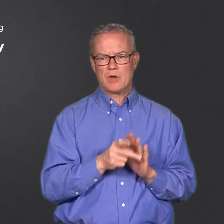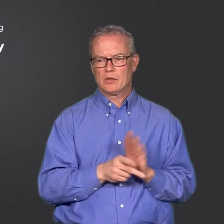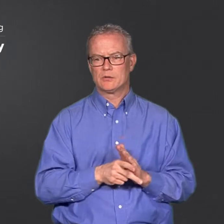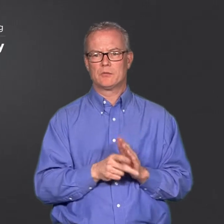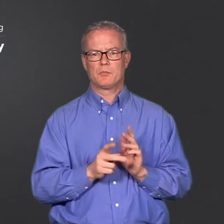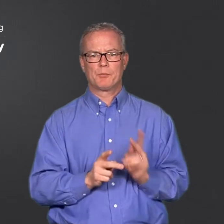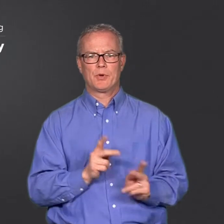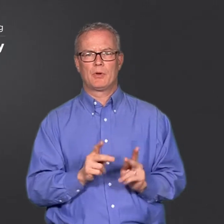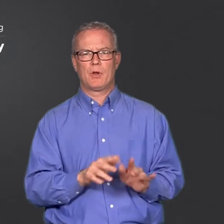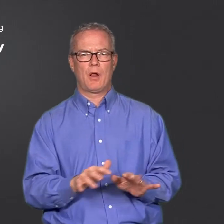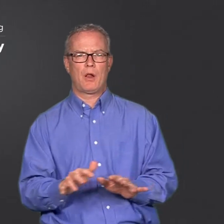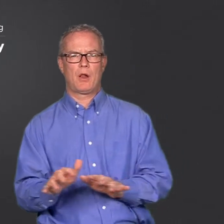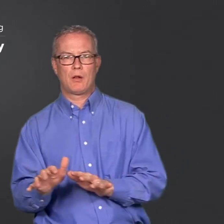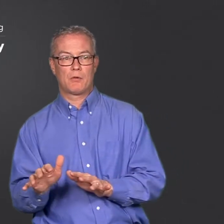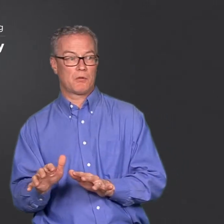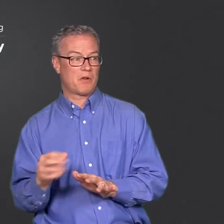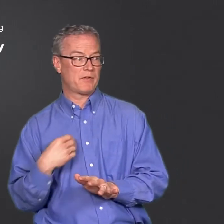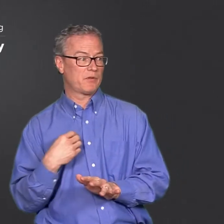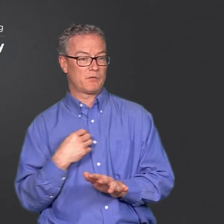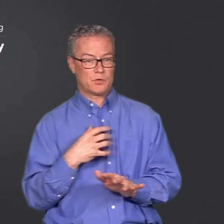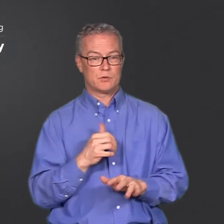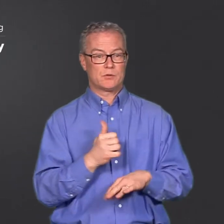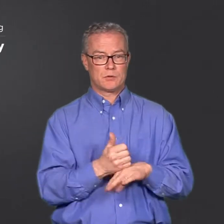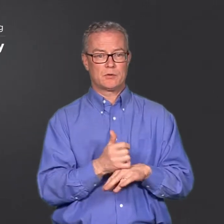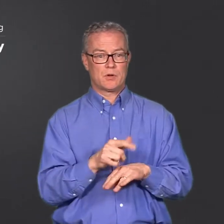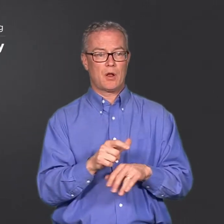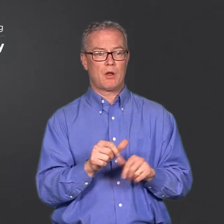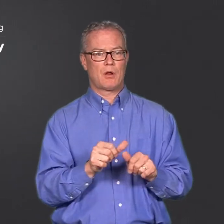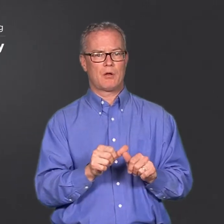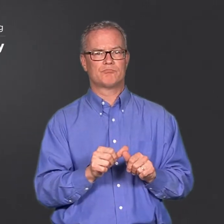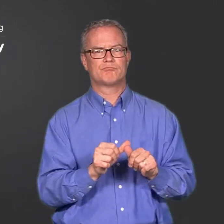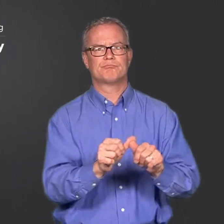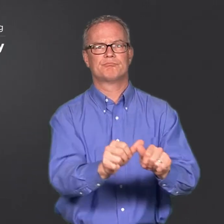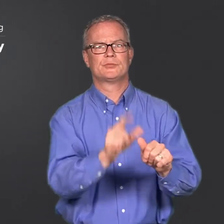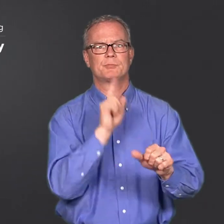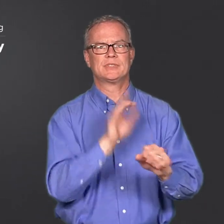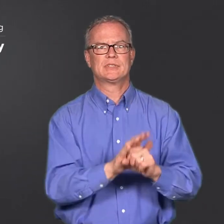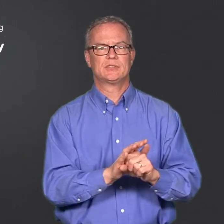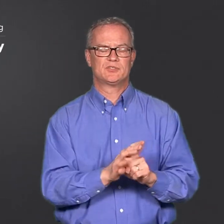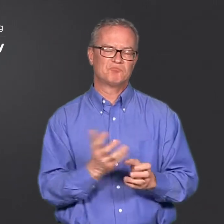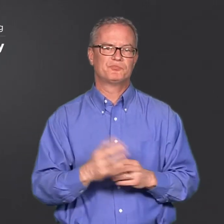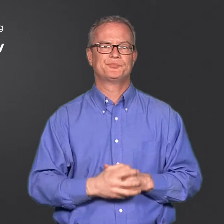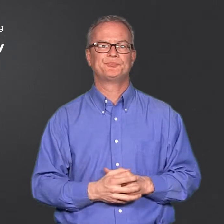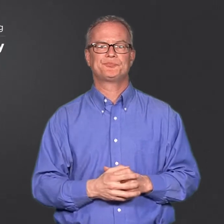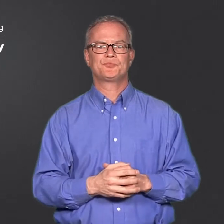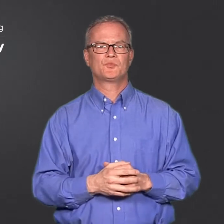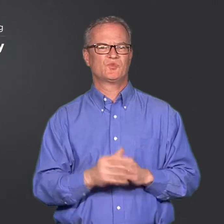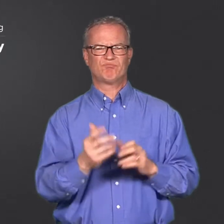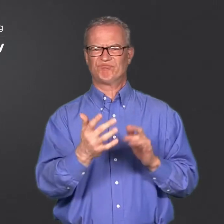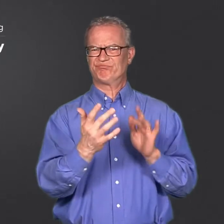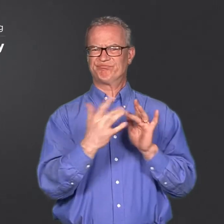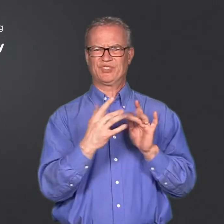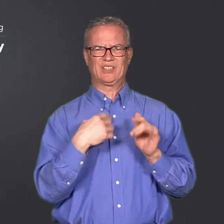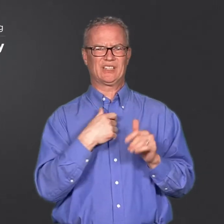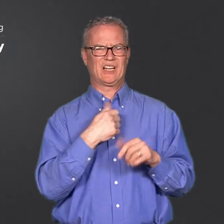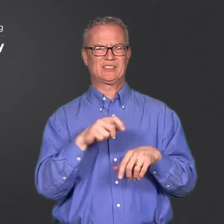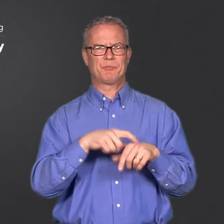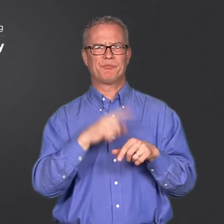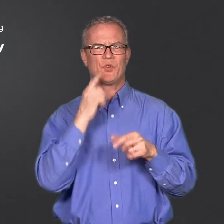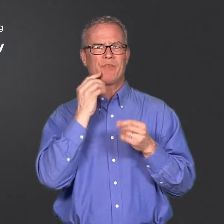make sure they have the money, the policies, and the people in place for sustainability, and then make that commitment. Contact us at any